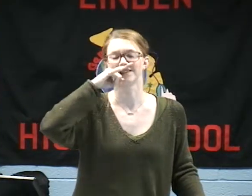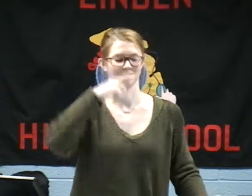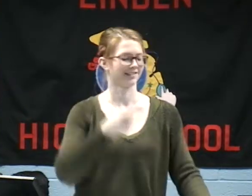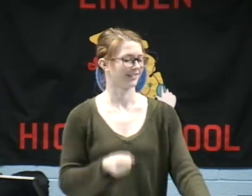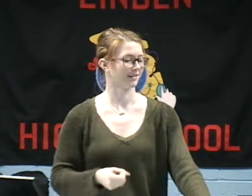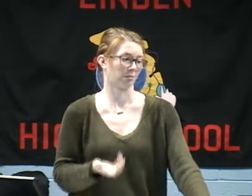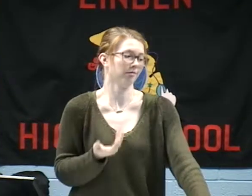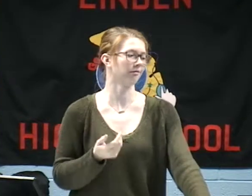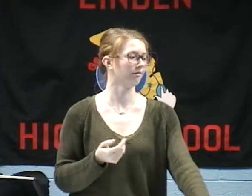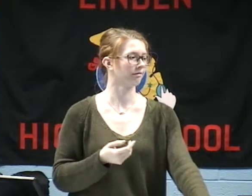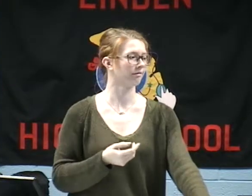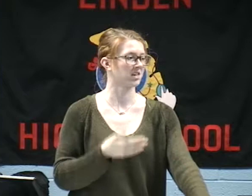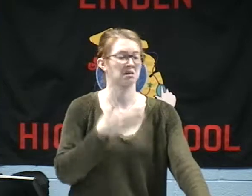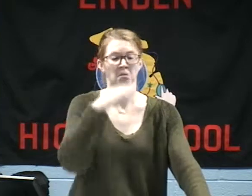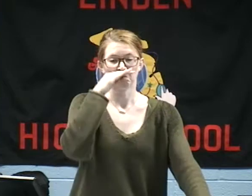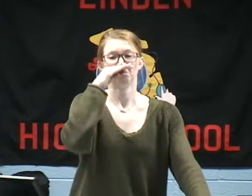Why? Mm. Just-